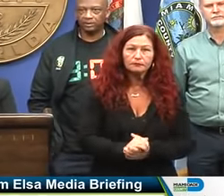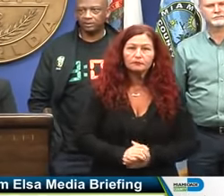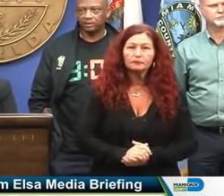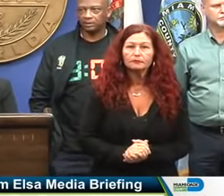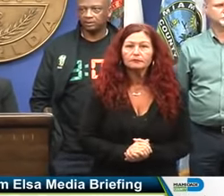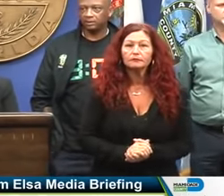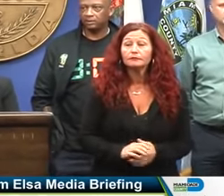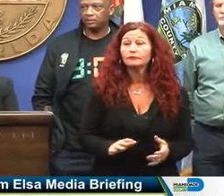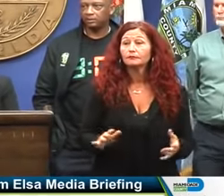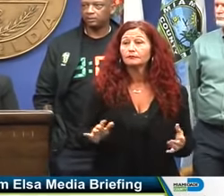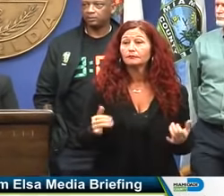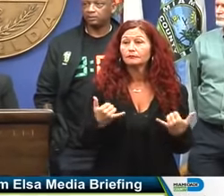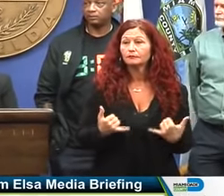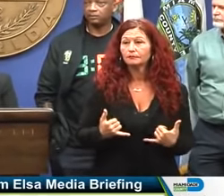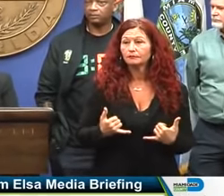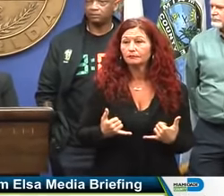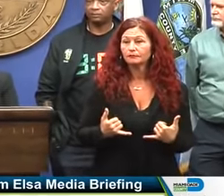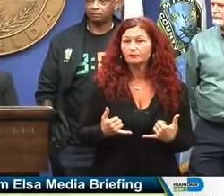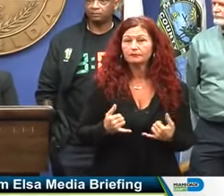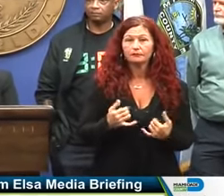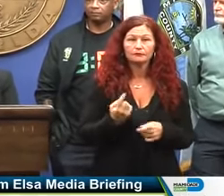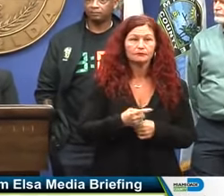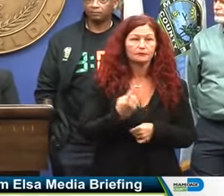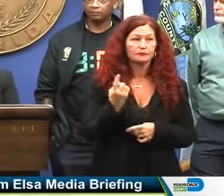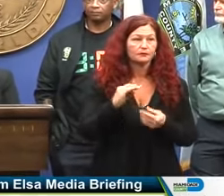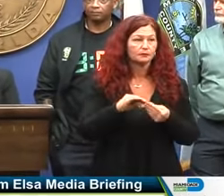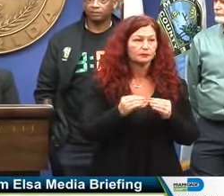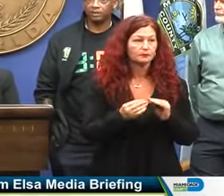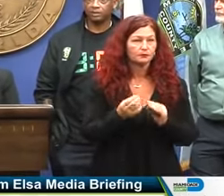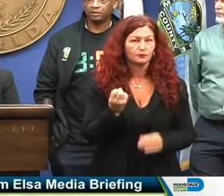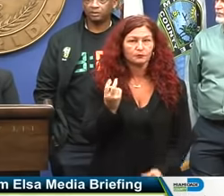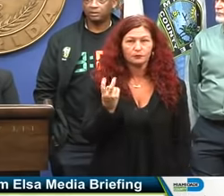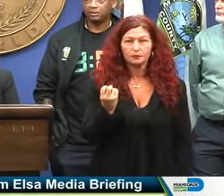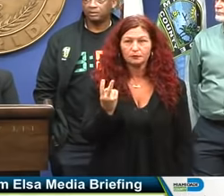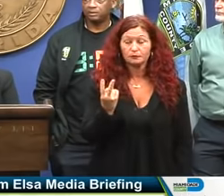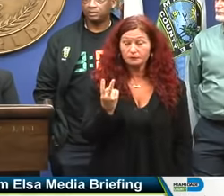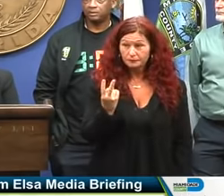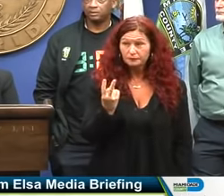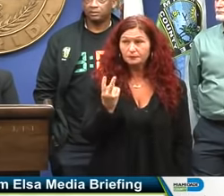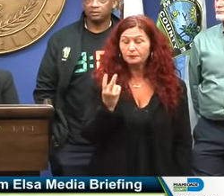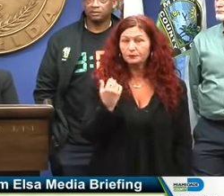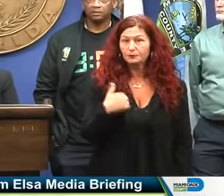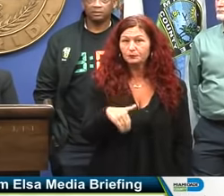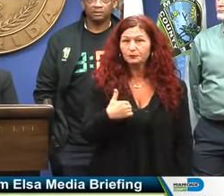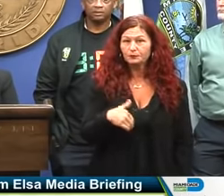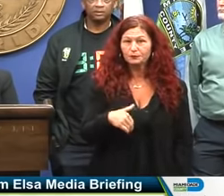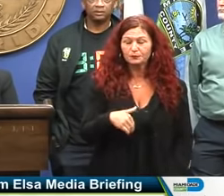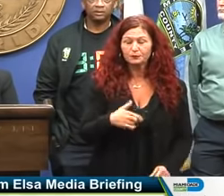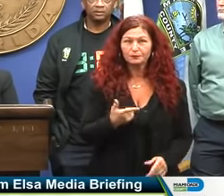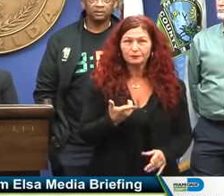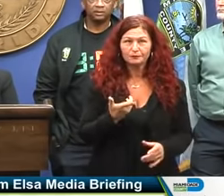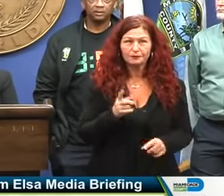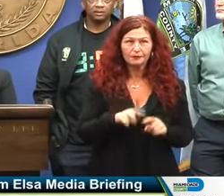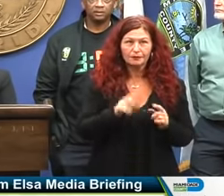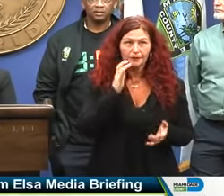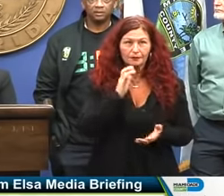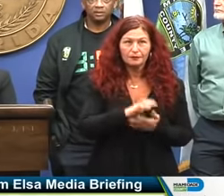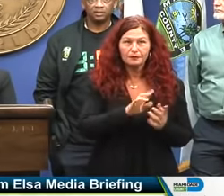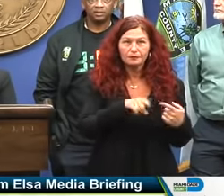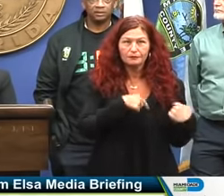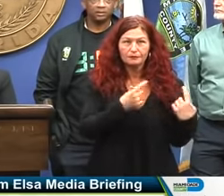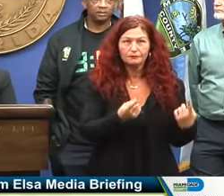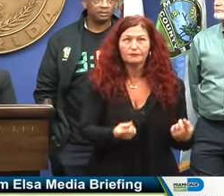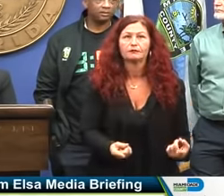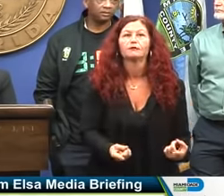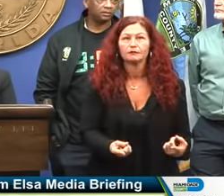Here we are, day 12. It's hard to believe that it's been 12 long days. I'm proud